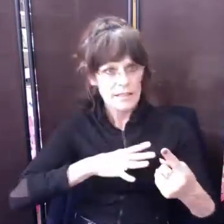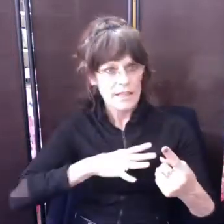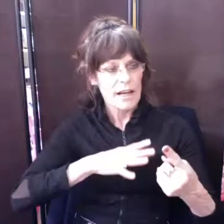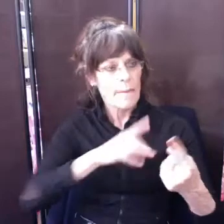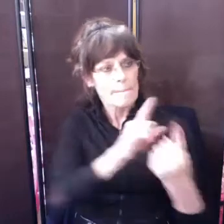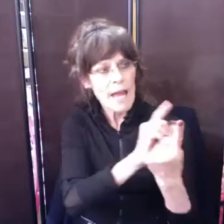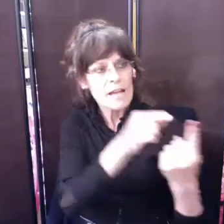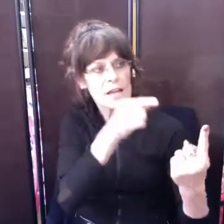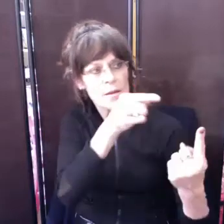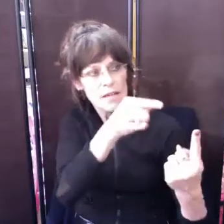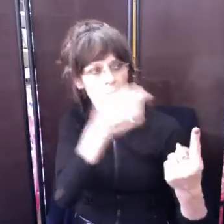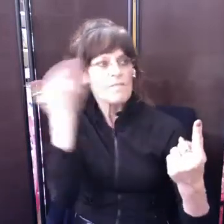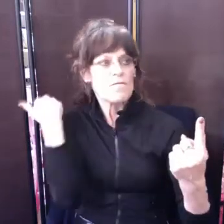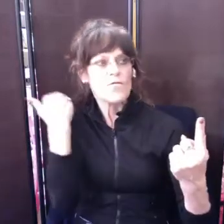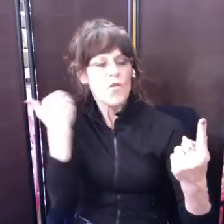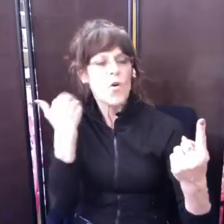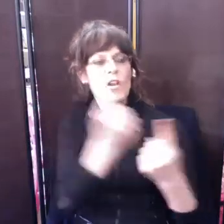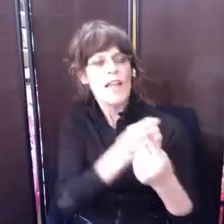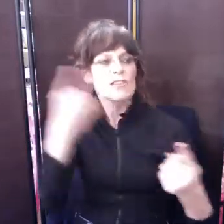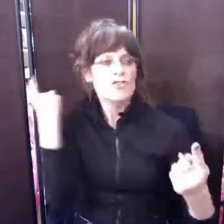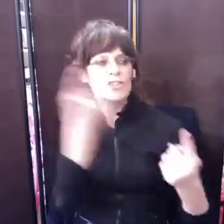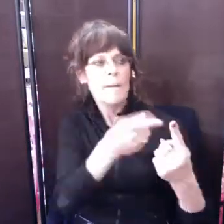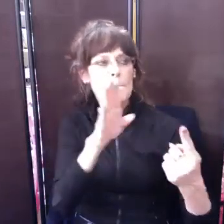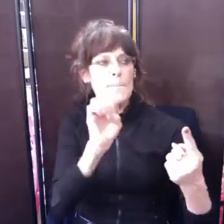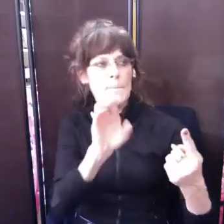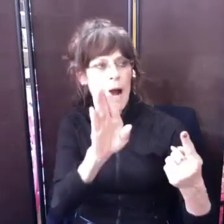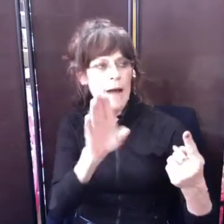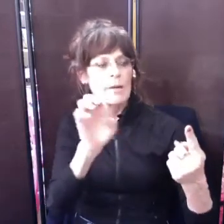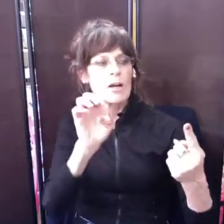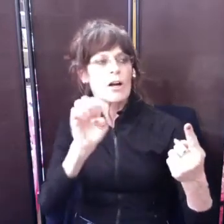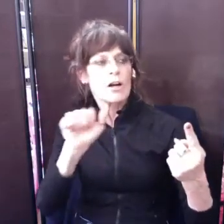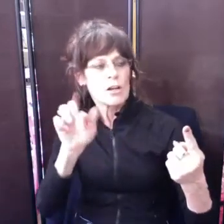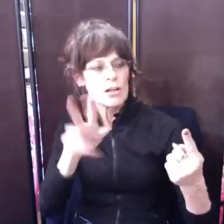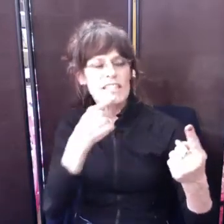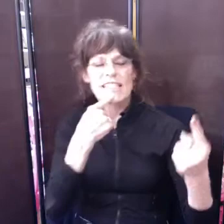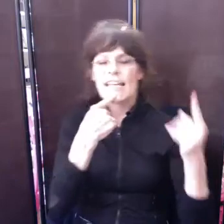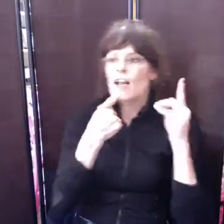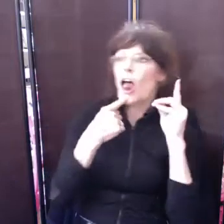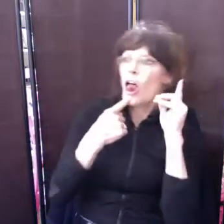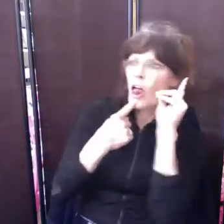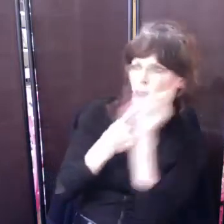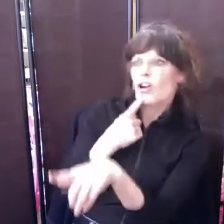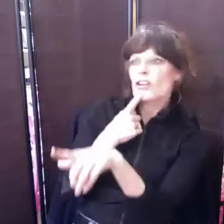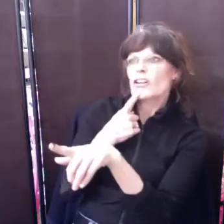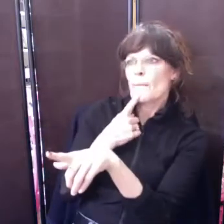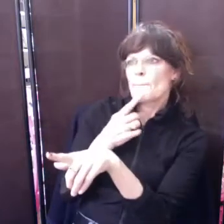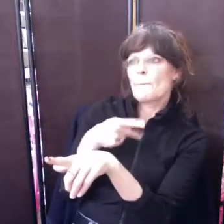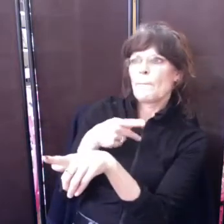Earl. And Bobby backed me up against the wall in that meeting, and he said to me, "Look, punk," he said, "you have a